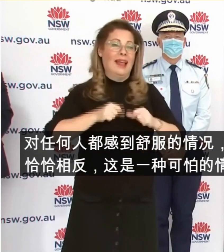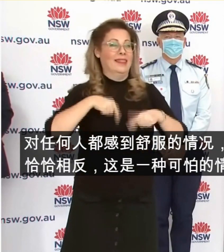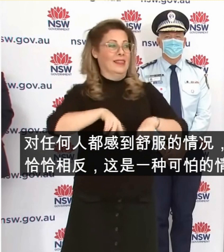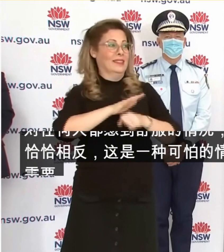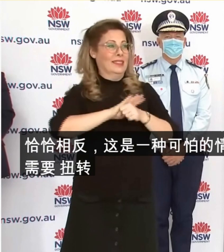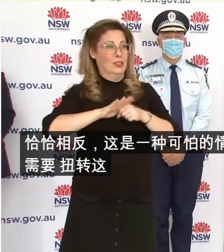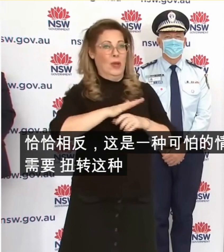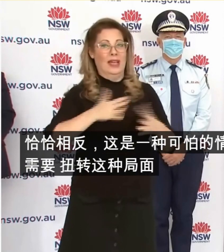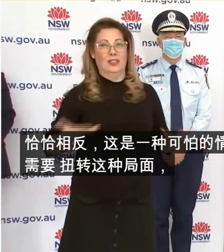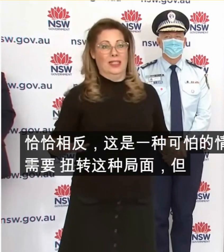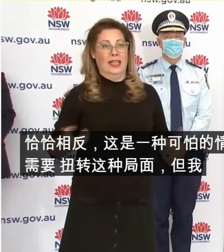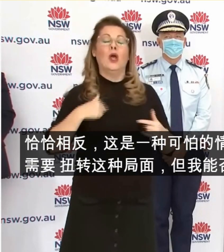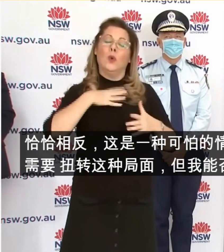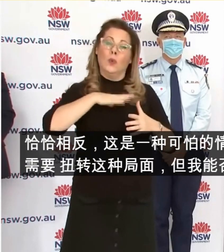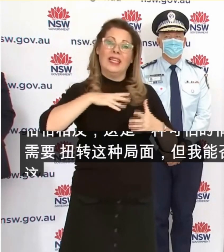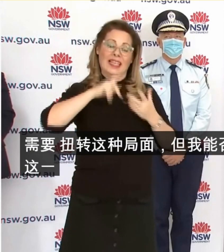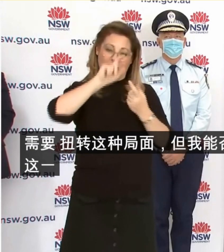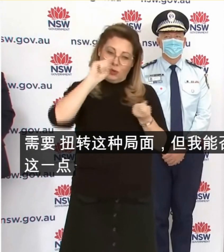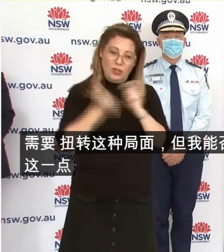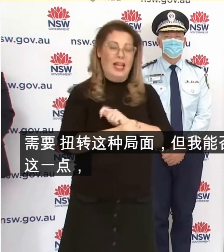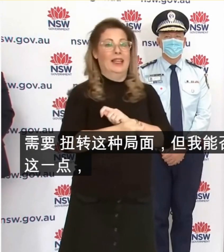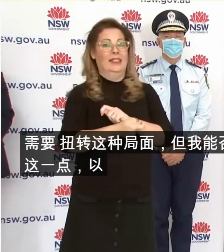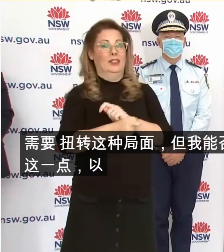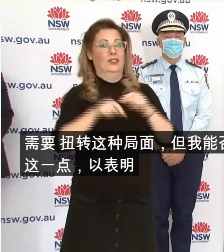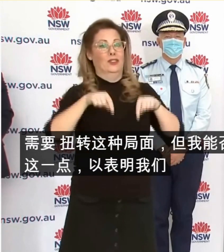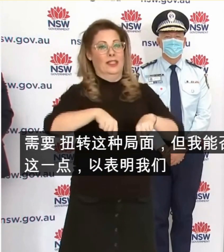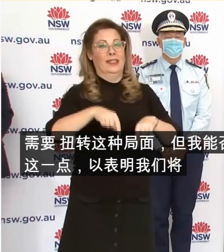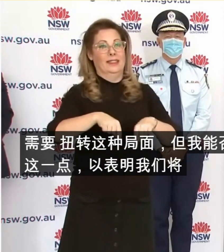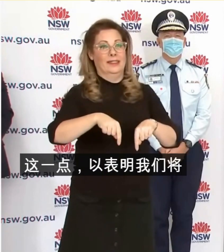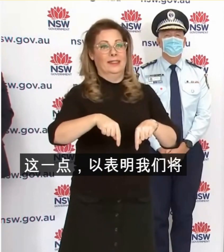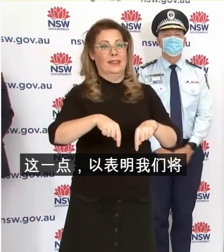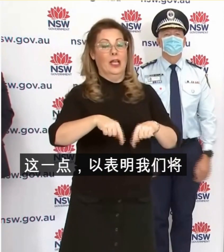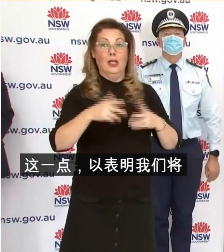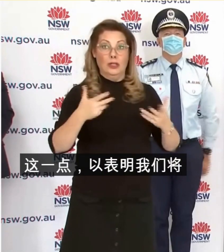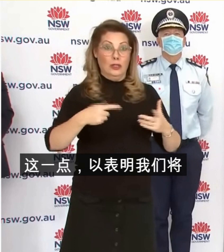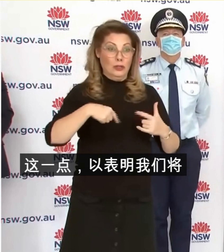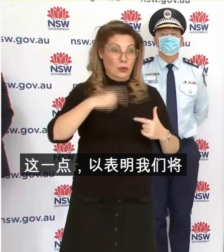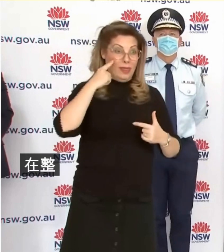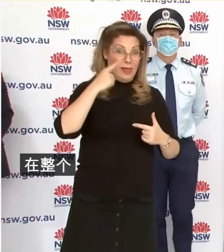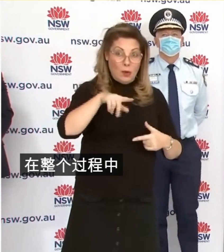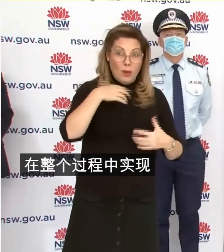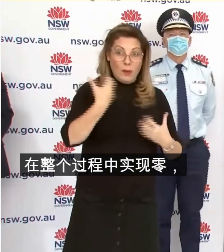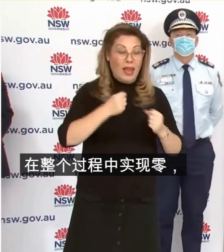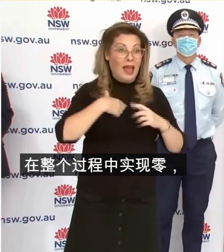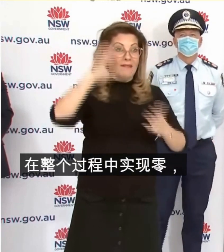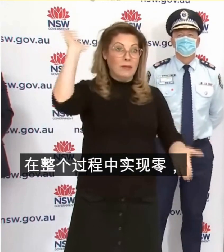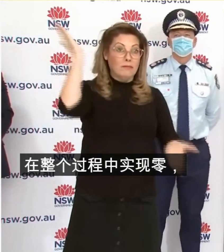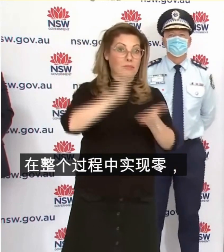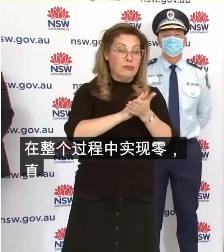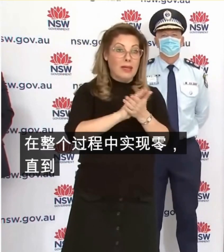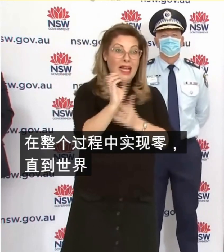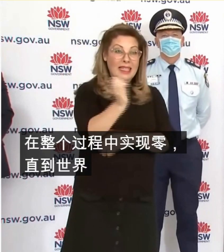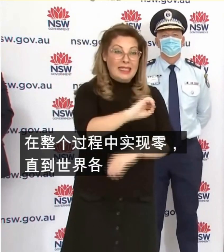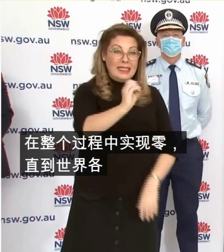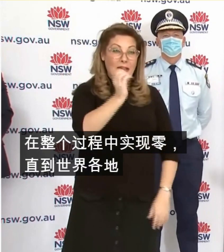horrible situation. We need to turn that around. But can I make this point? To suggest that we're going to have zero the whole way